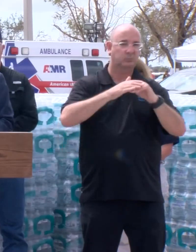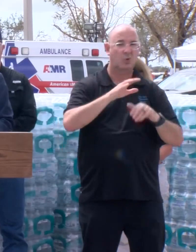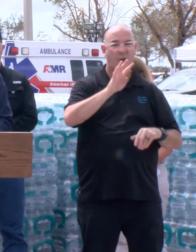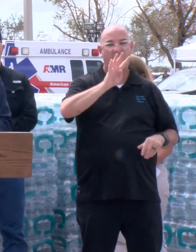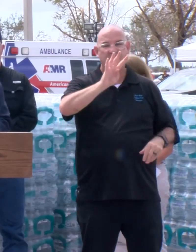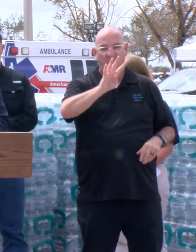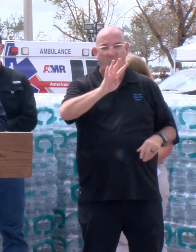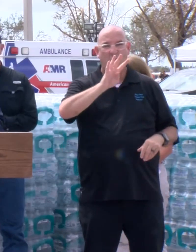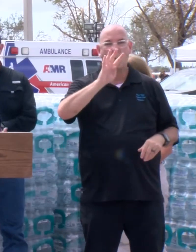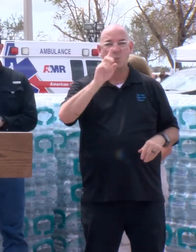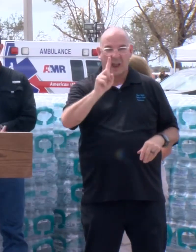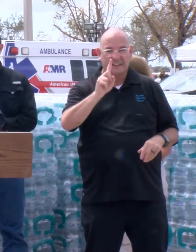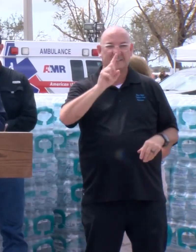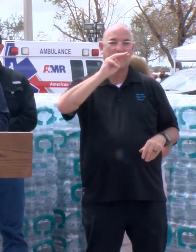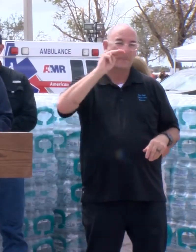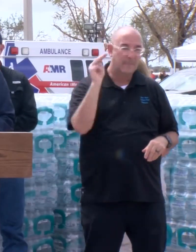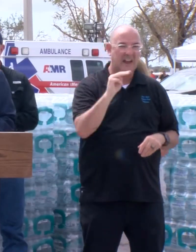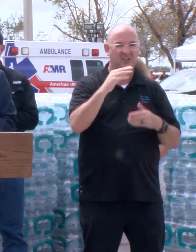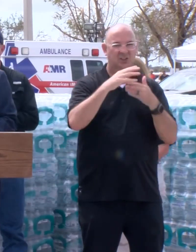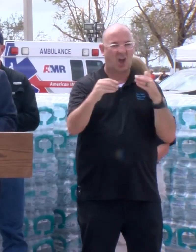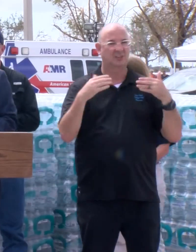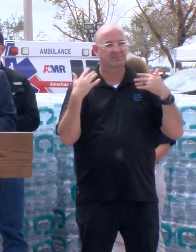relief.